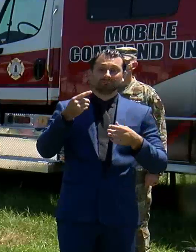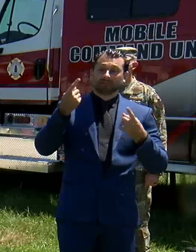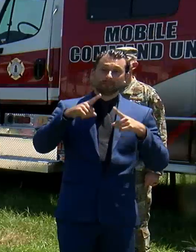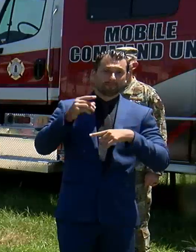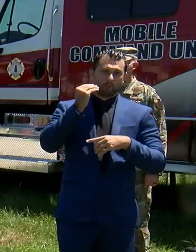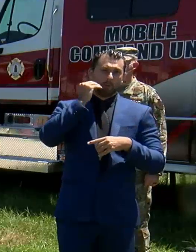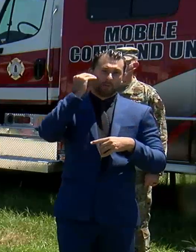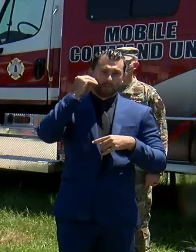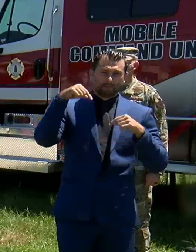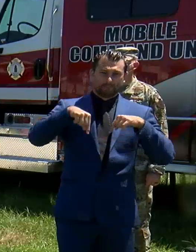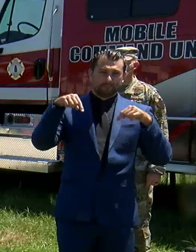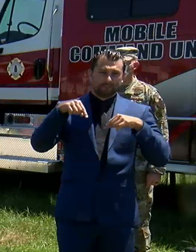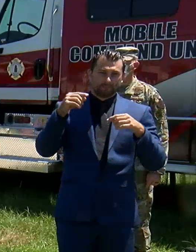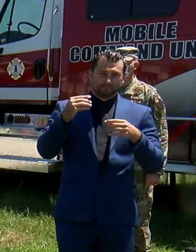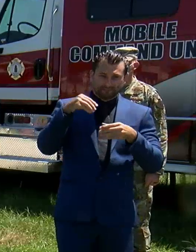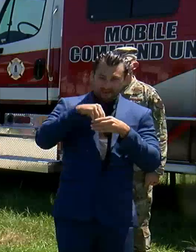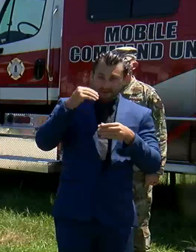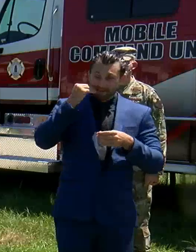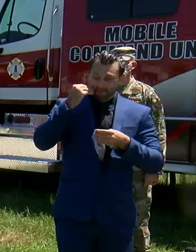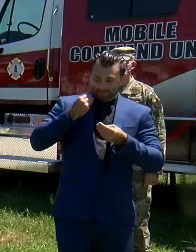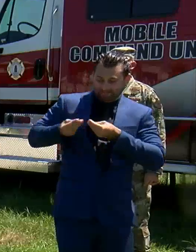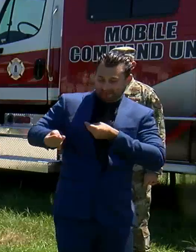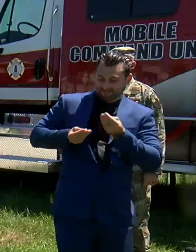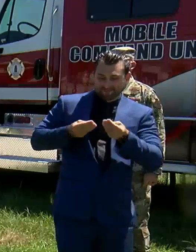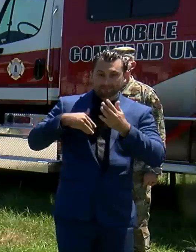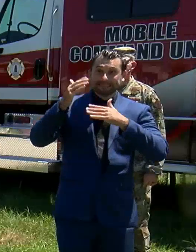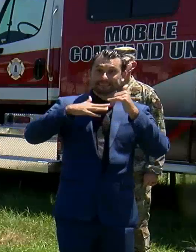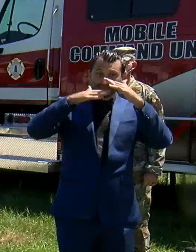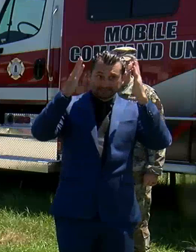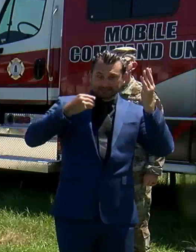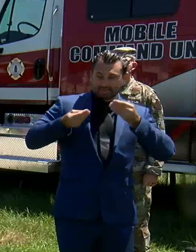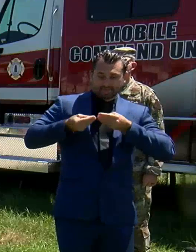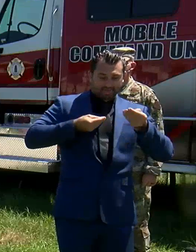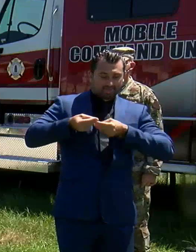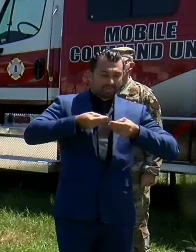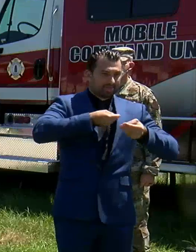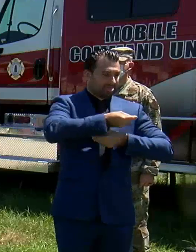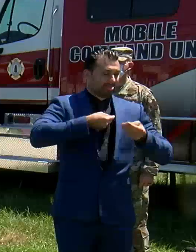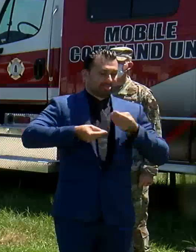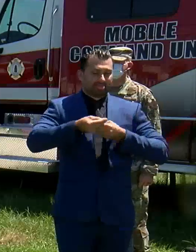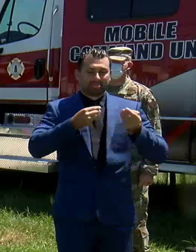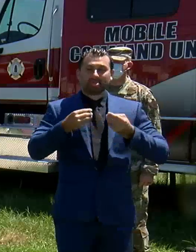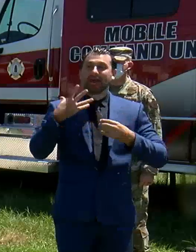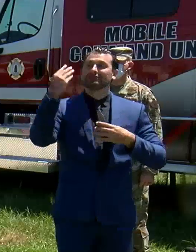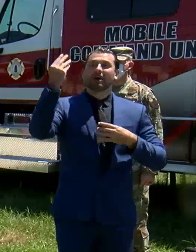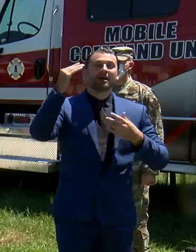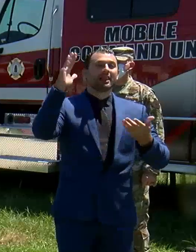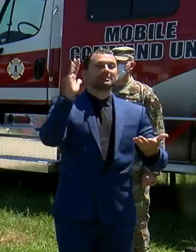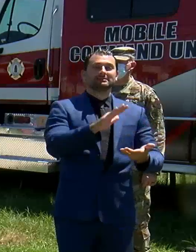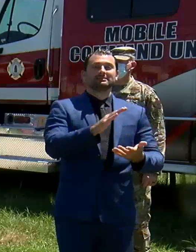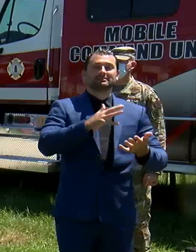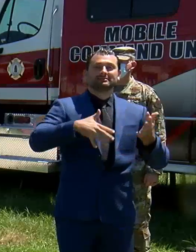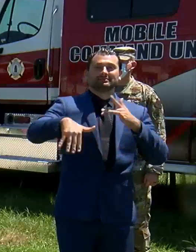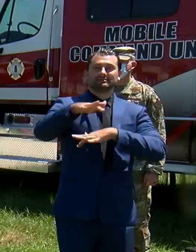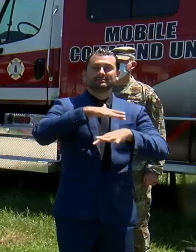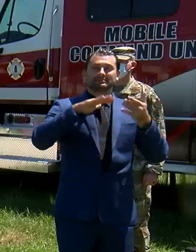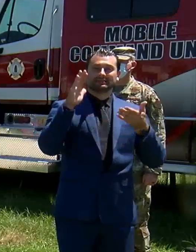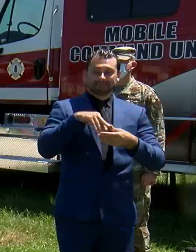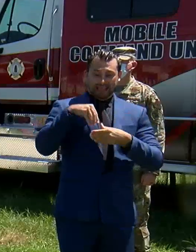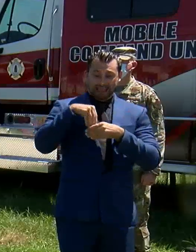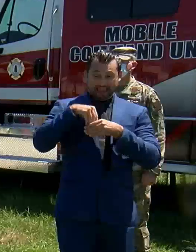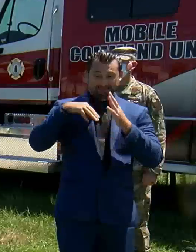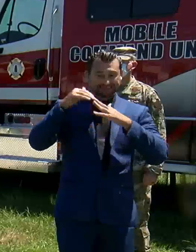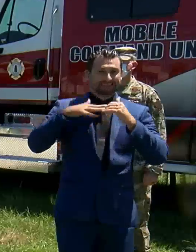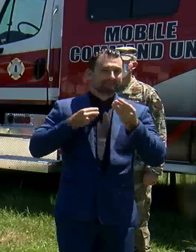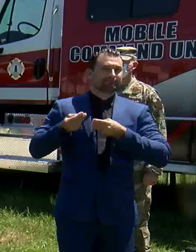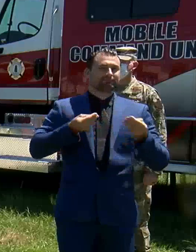contact with people, and that's really what the virus likes in terms of it being transmitted. So as you're looking at sheltering for hurricane, you got to keep